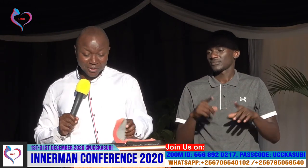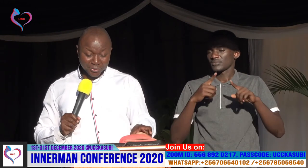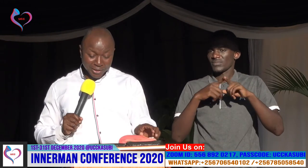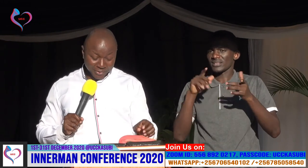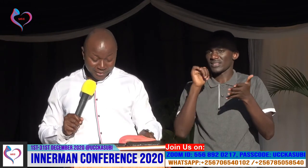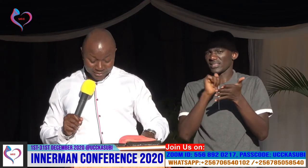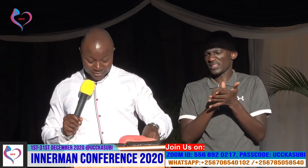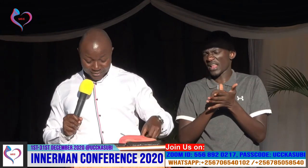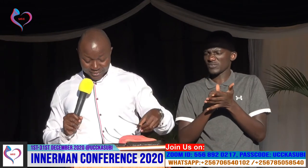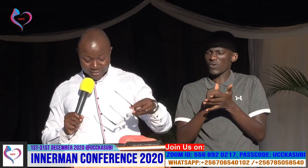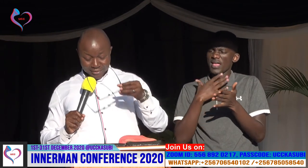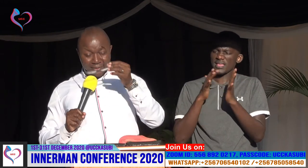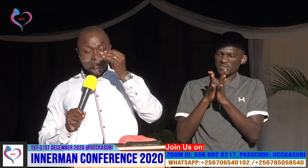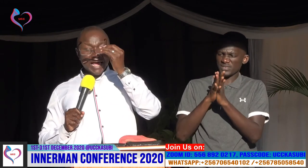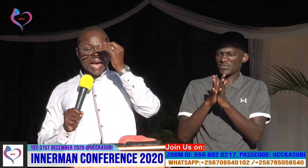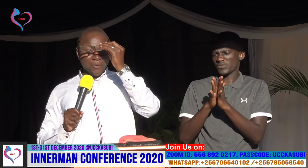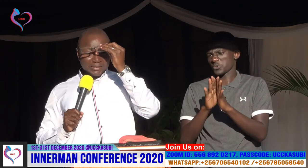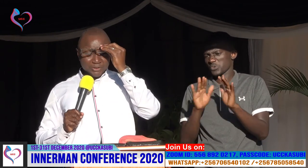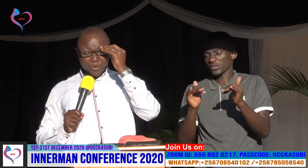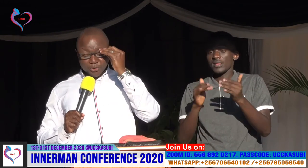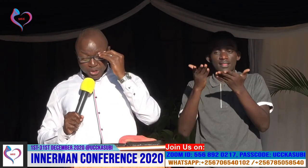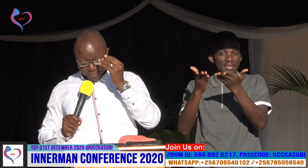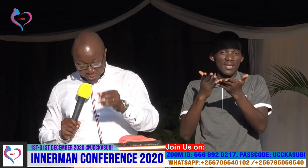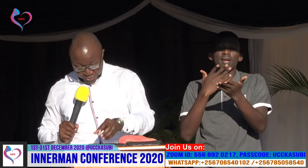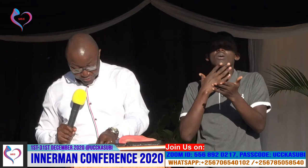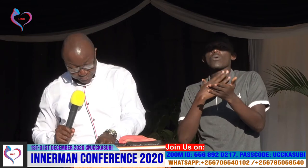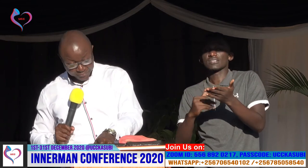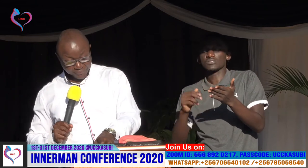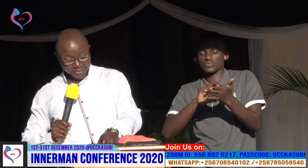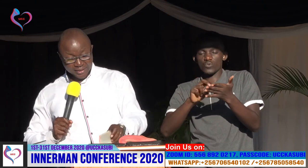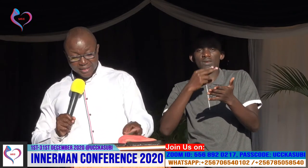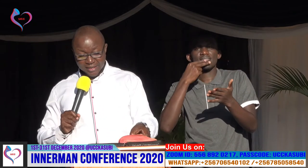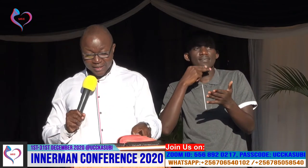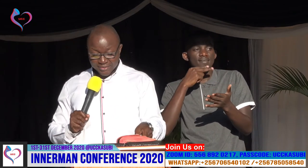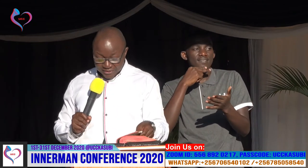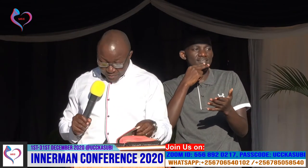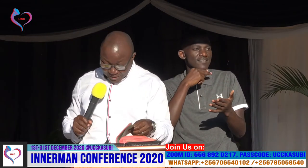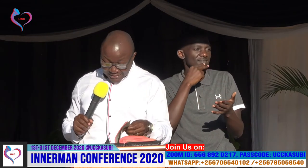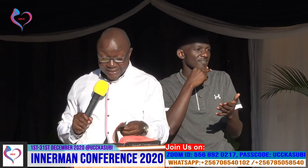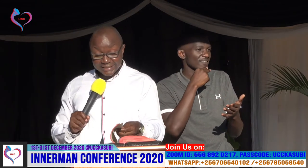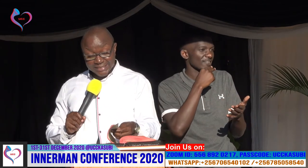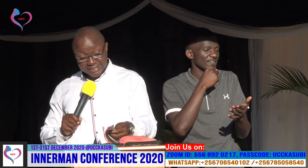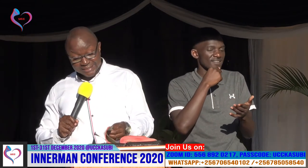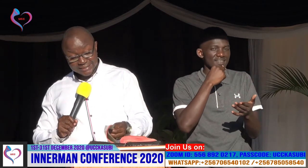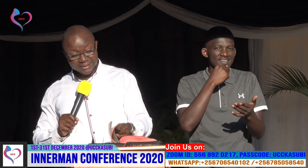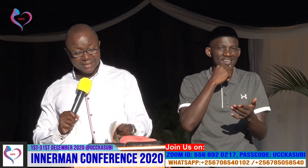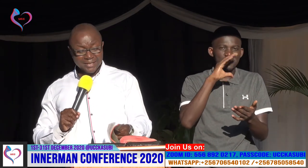what took me there. There I wanted to go to Hebrews. The chapter is